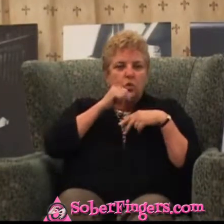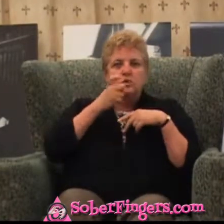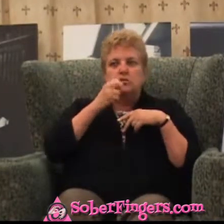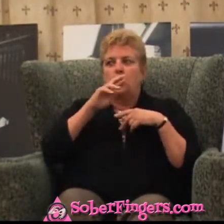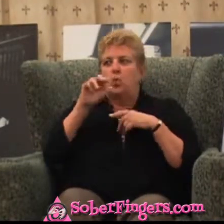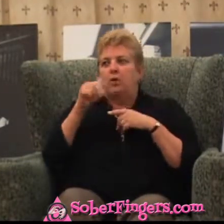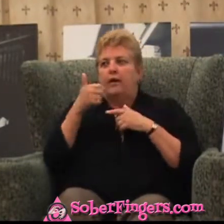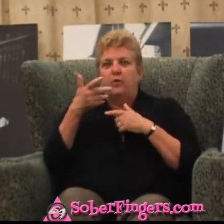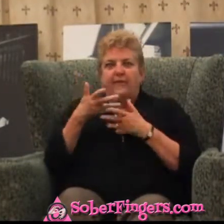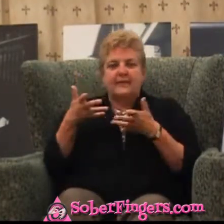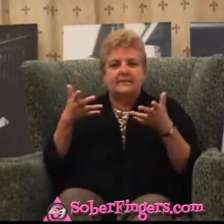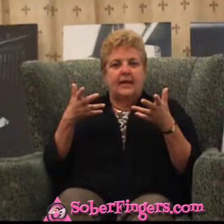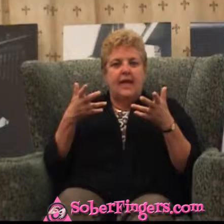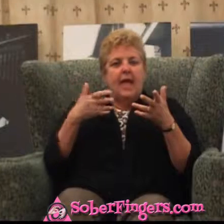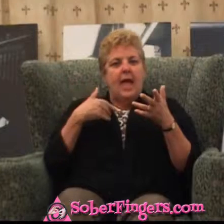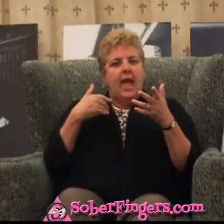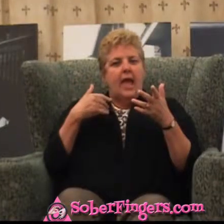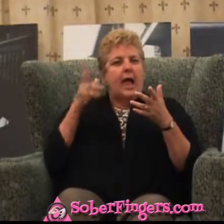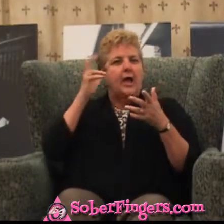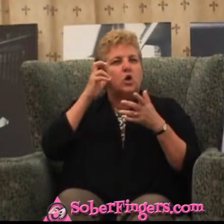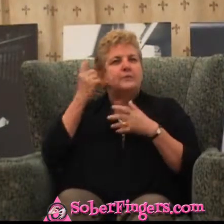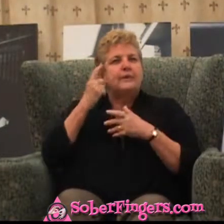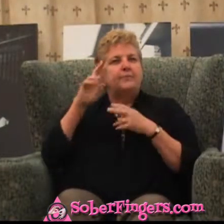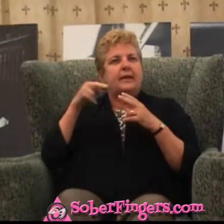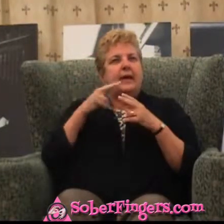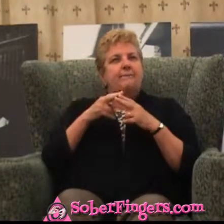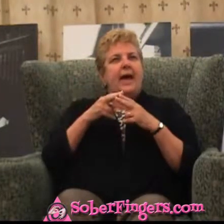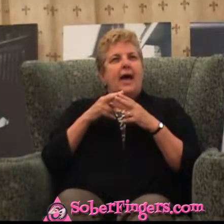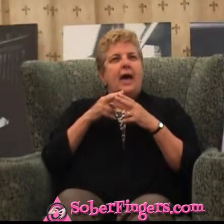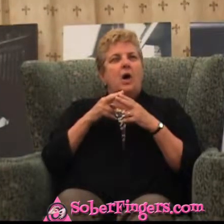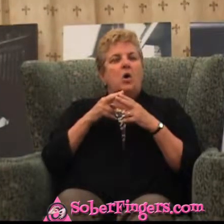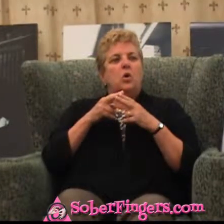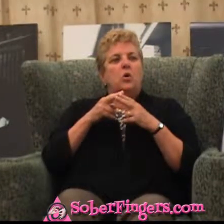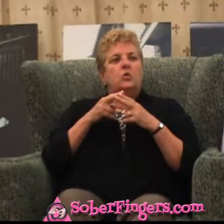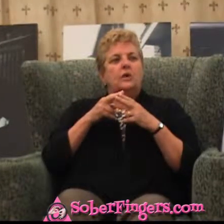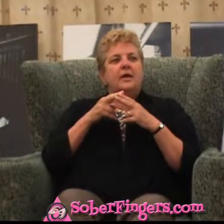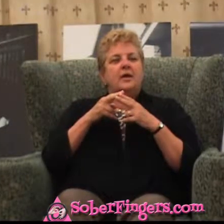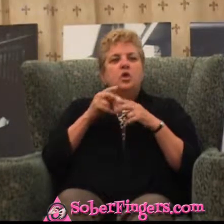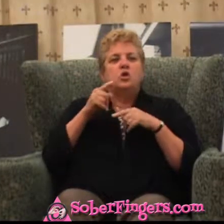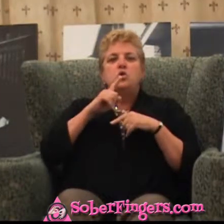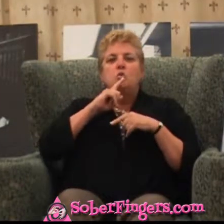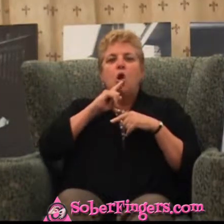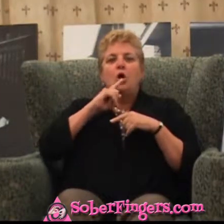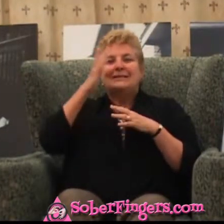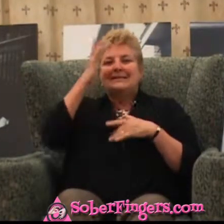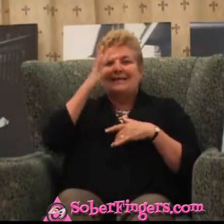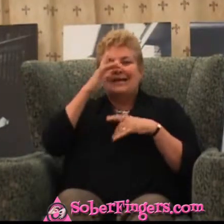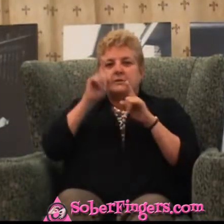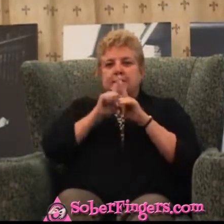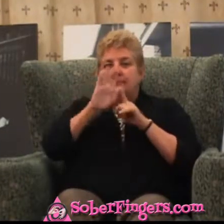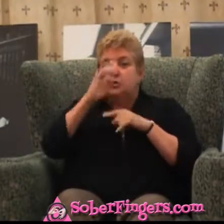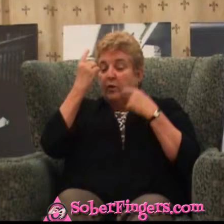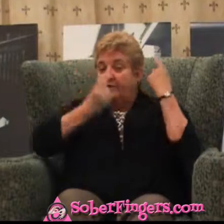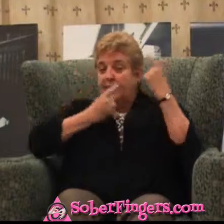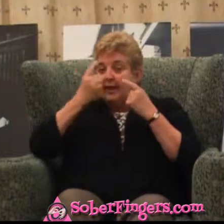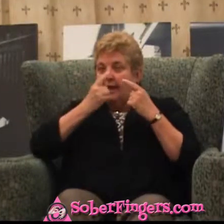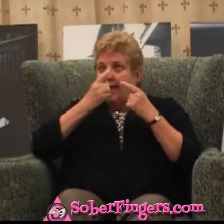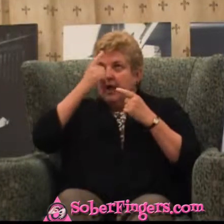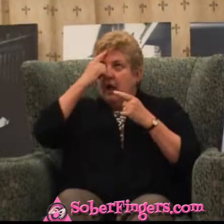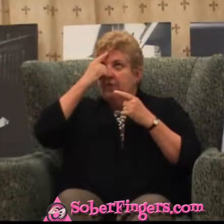up hearing something about you as sick as you're thinking. And I thought that God, if God could see the way that